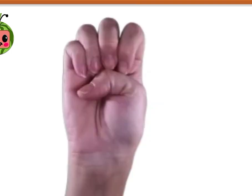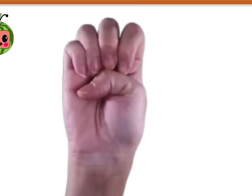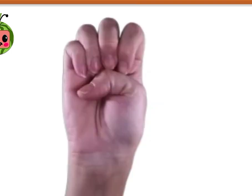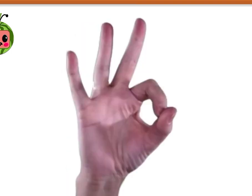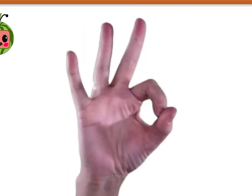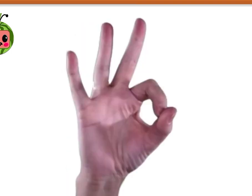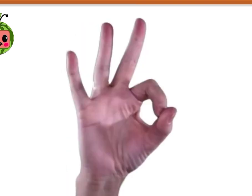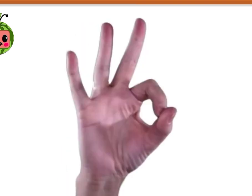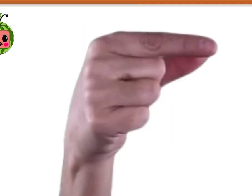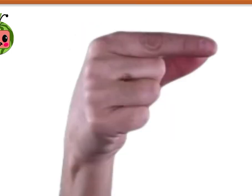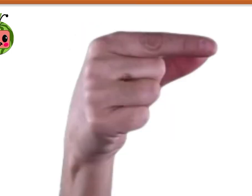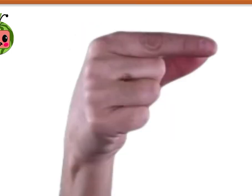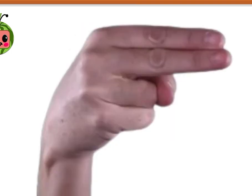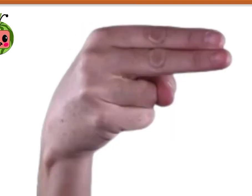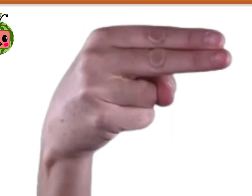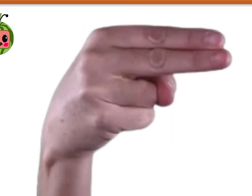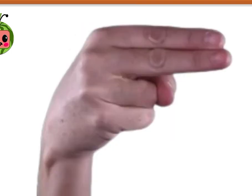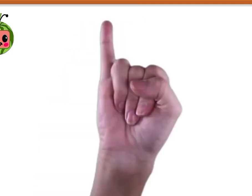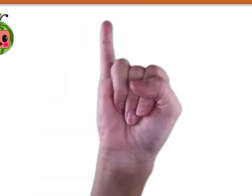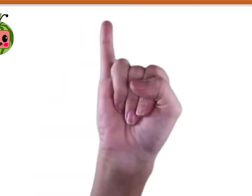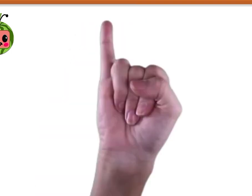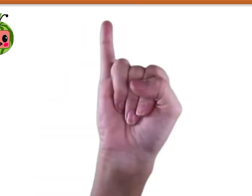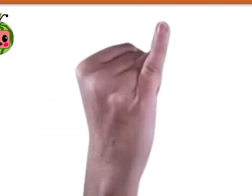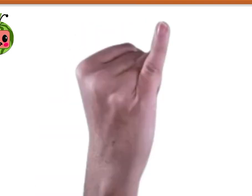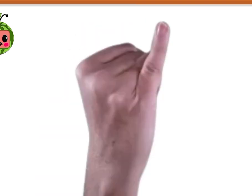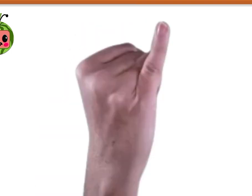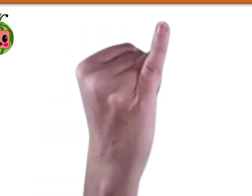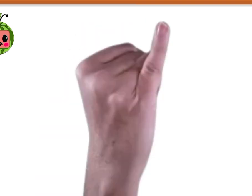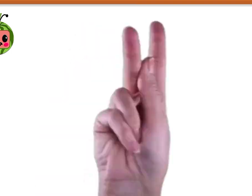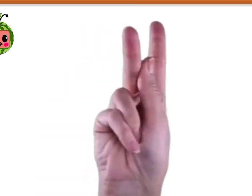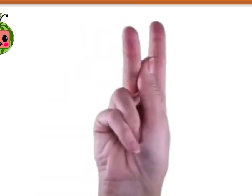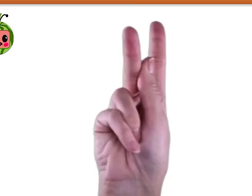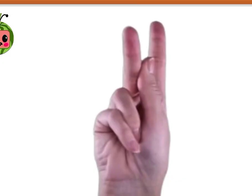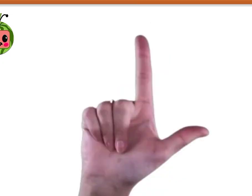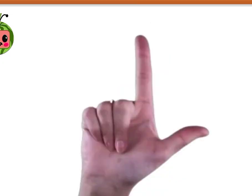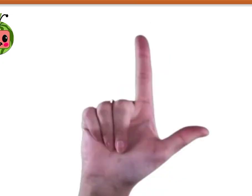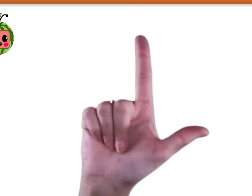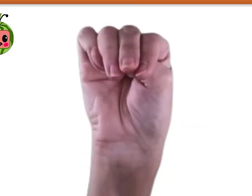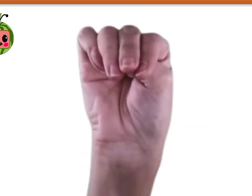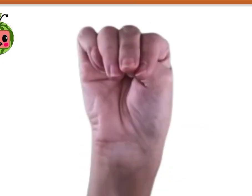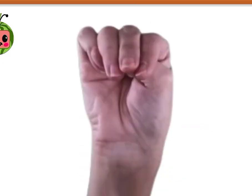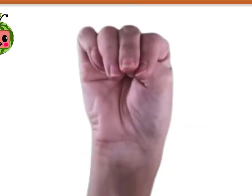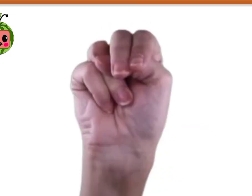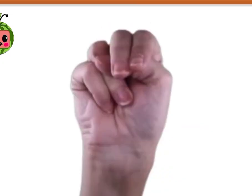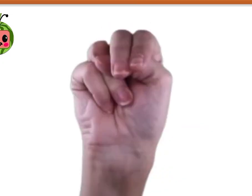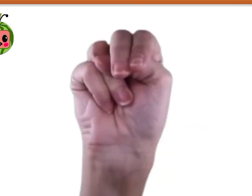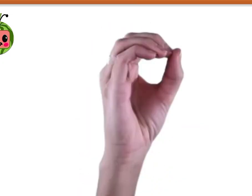F, G, H, I, J, K, L, M, N,